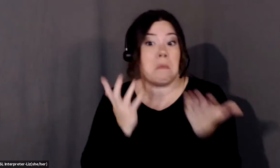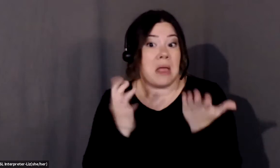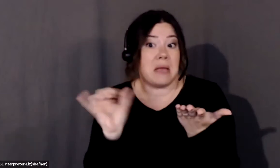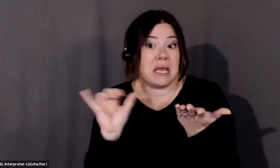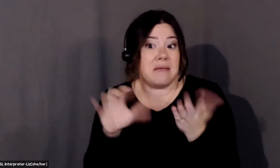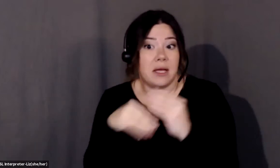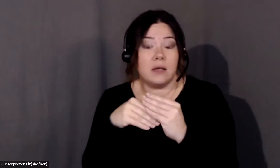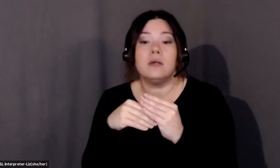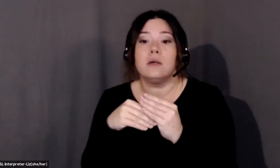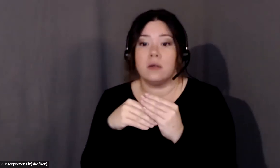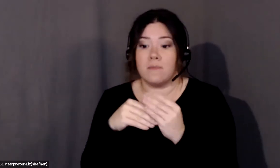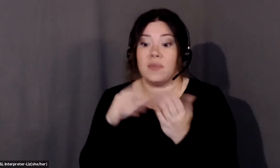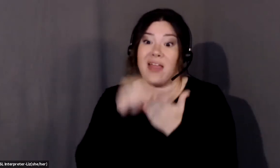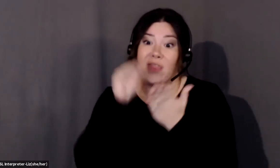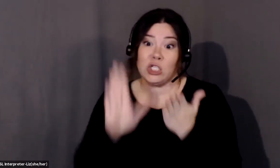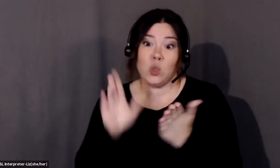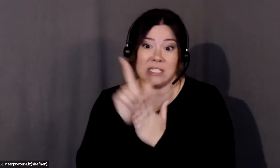the student's lawyer.